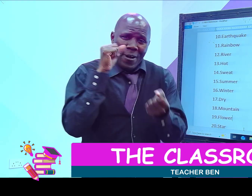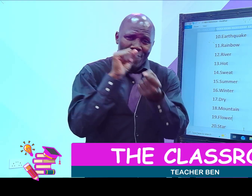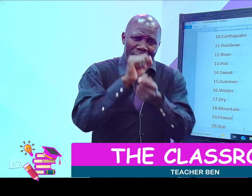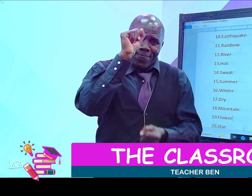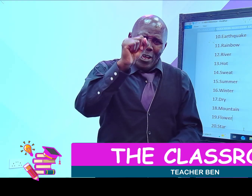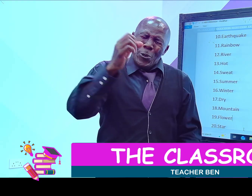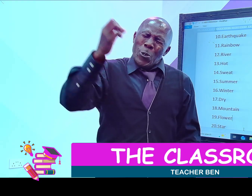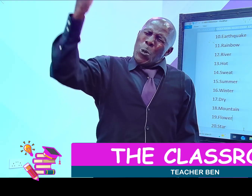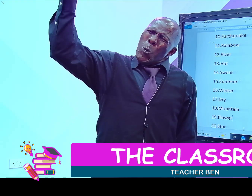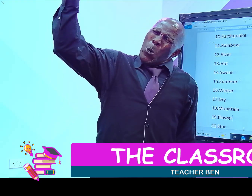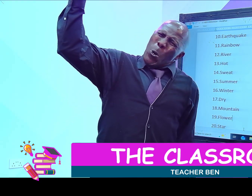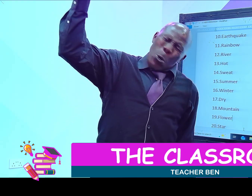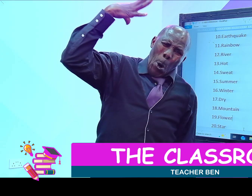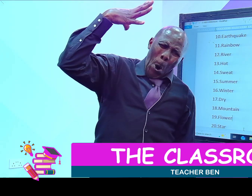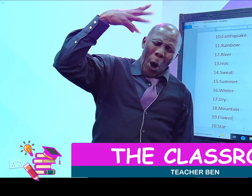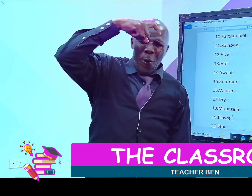Number 15, summer.